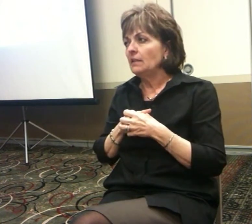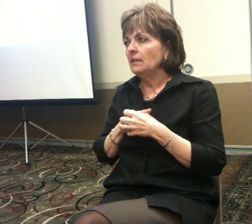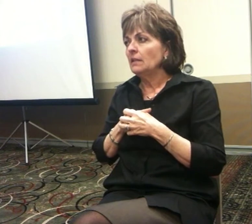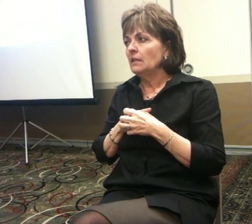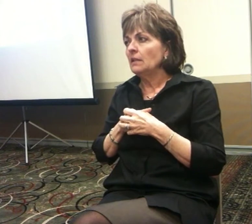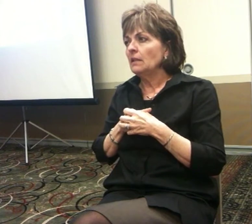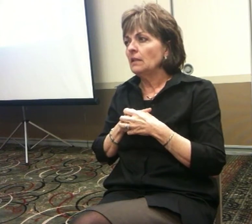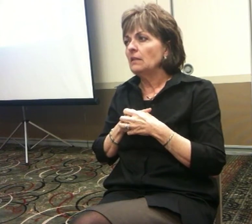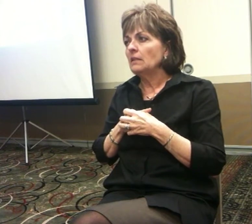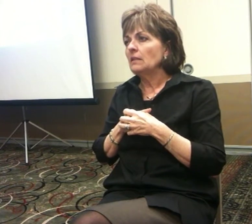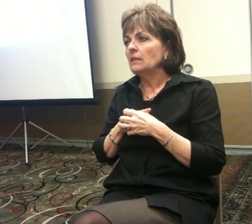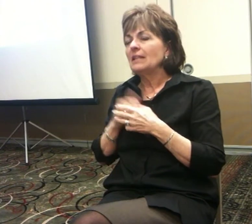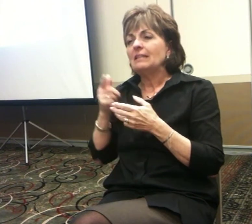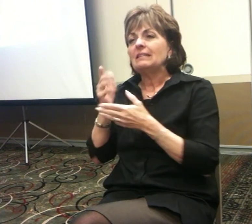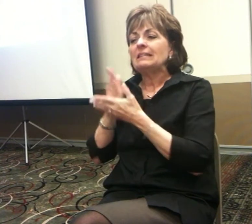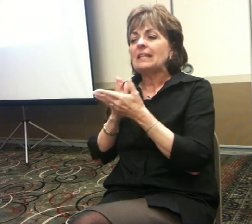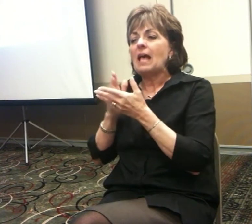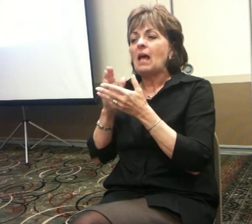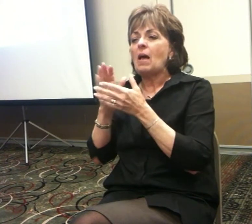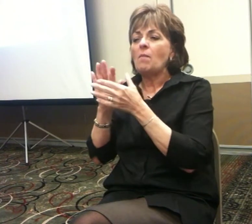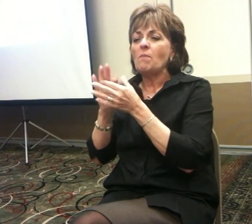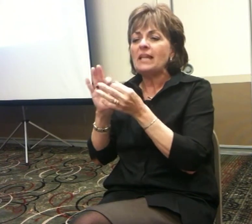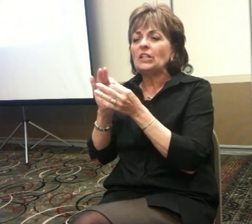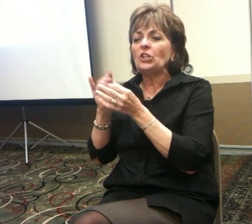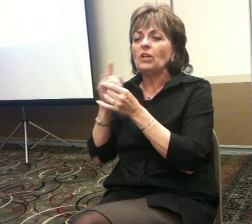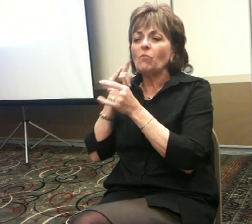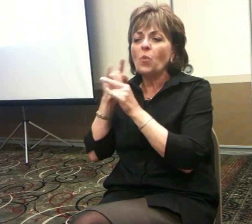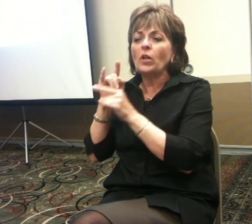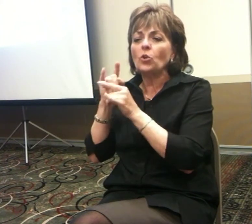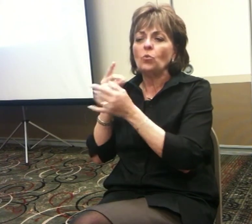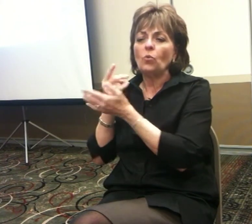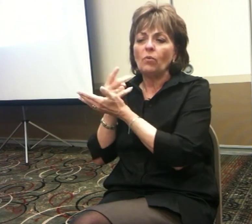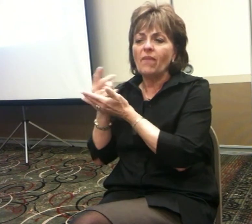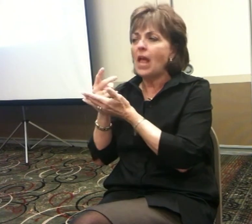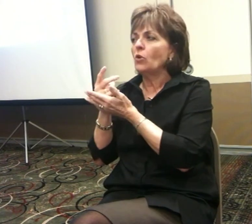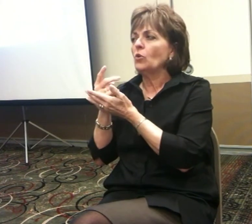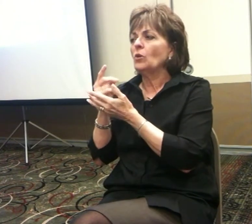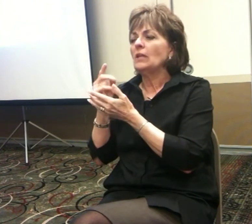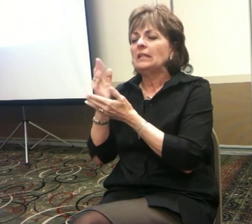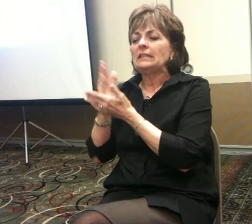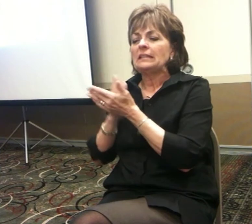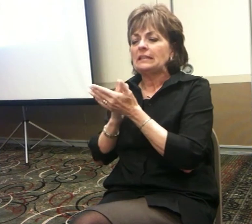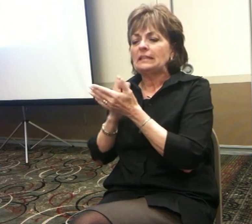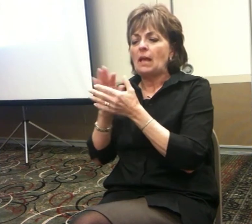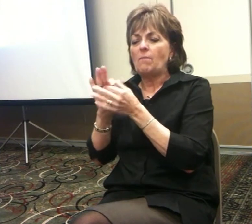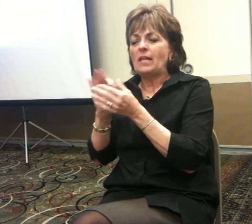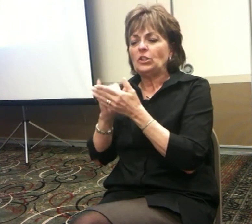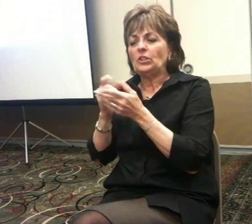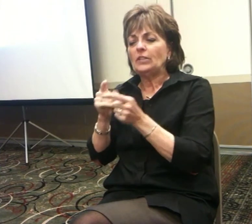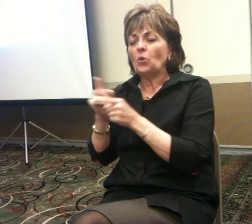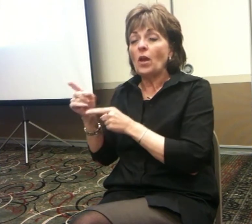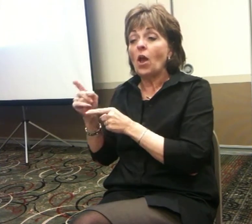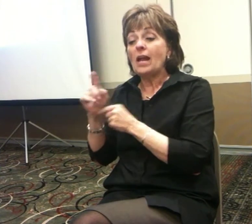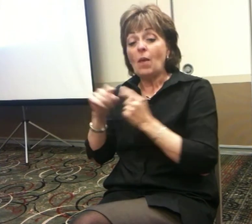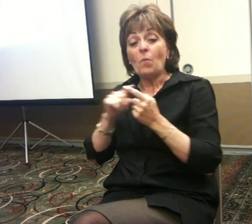Some message of ridicule or failure or some sort of situation going on. And what happens when this happens? He's kind of out of the task. And in